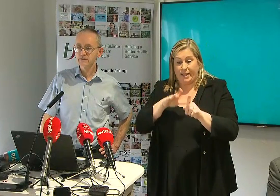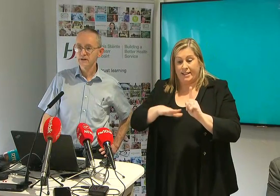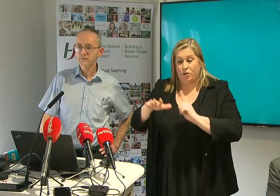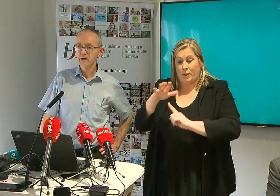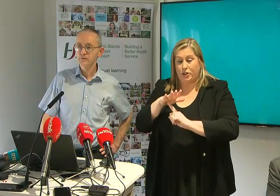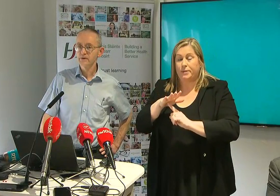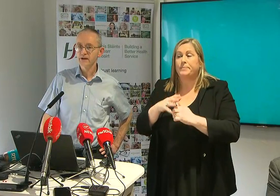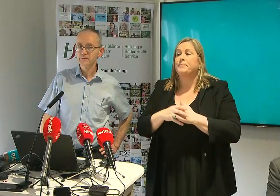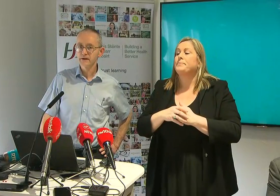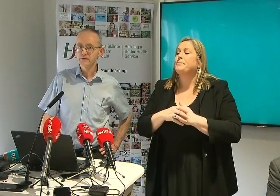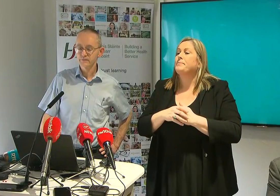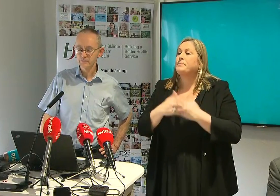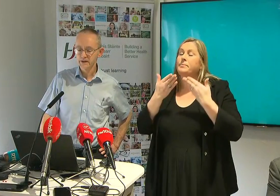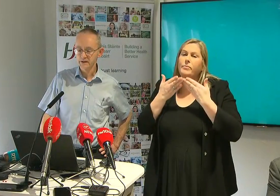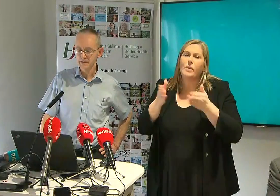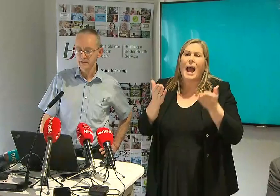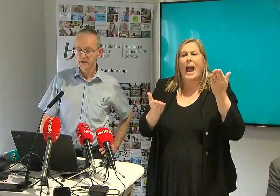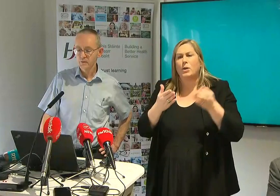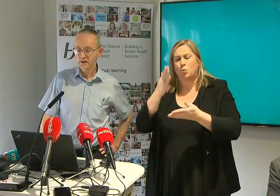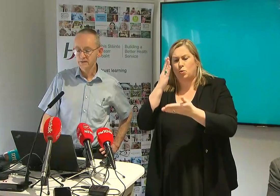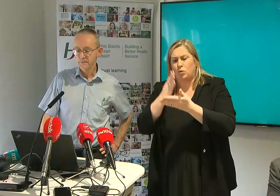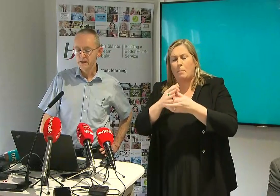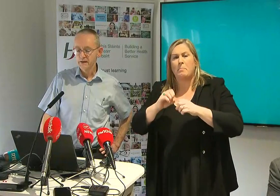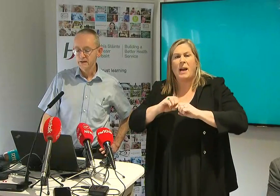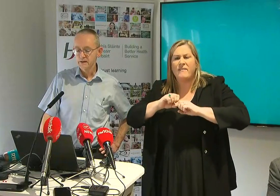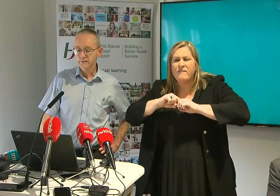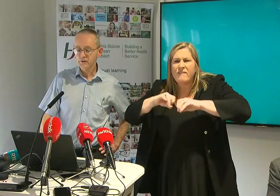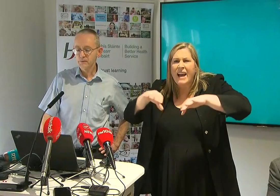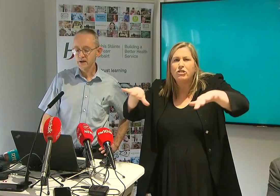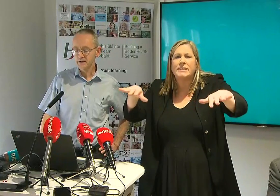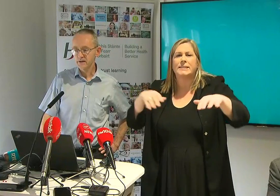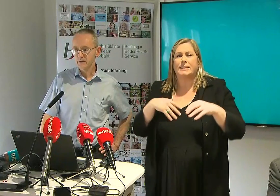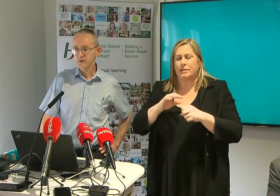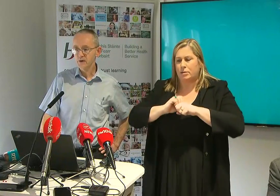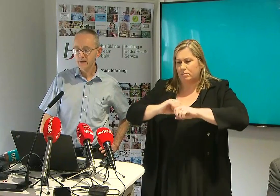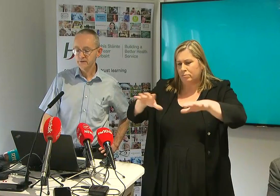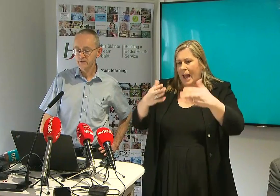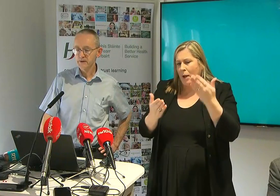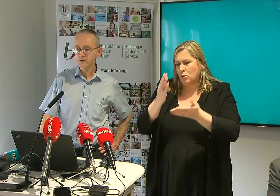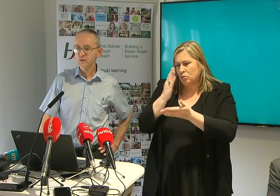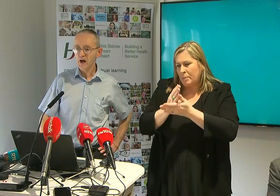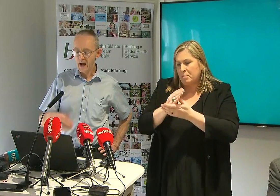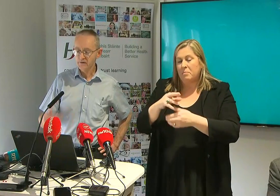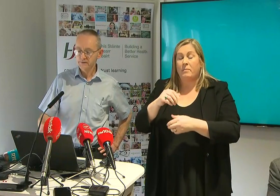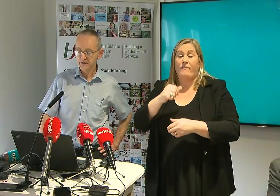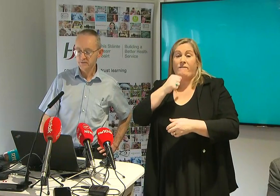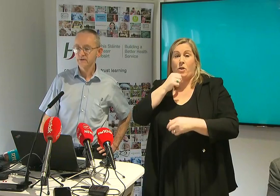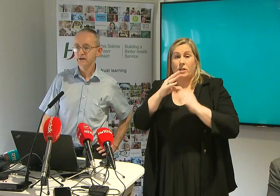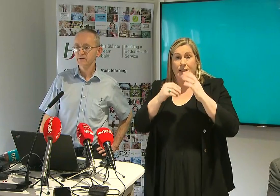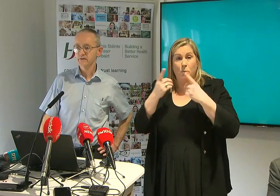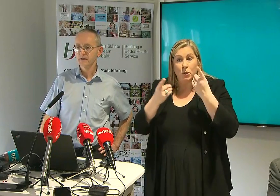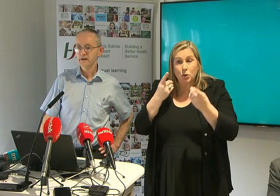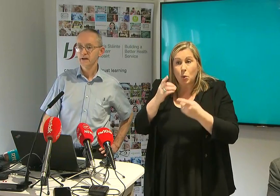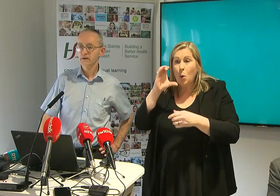In general terms, how do we stop a virus from spreading? Well, the first part is that we look after the people who are infected